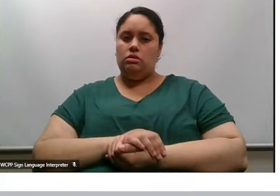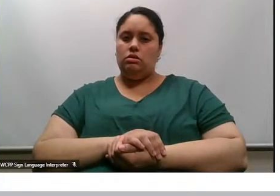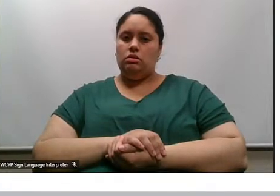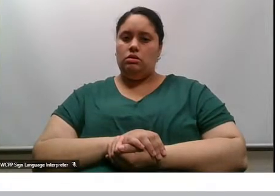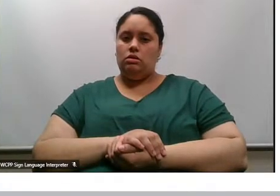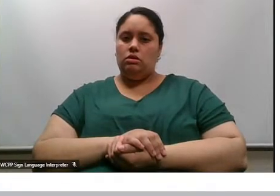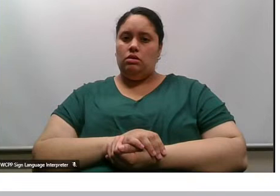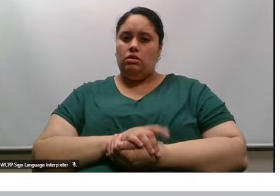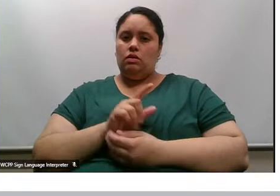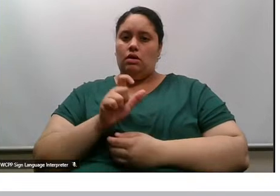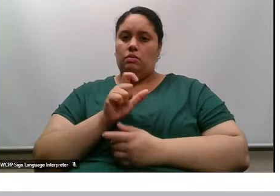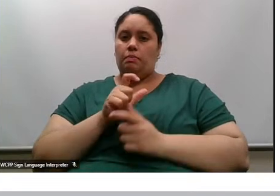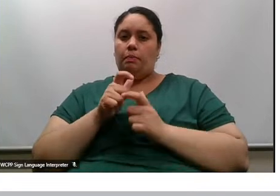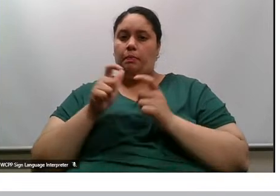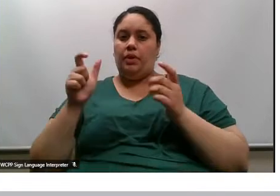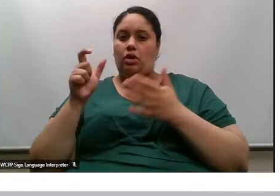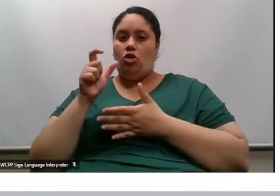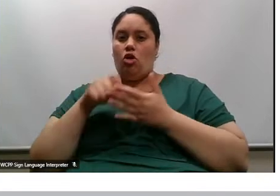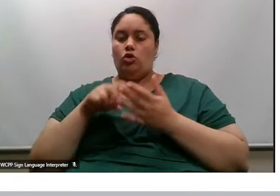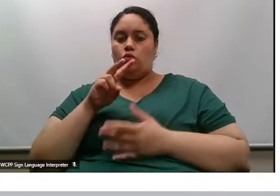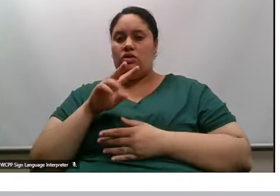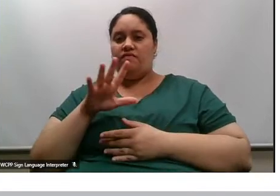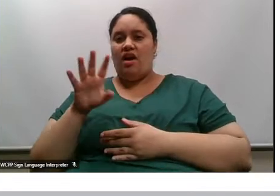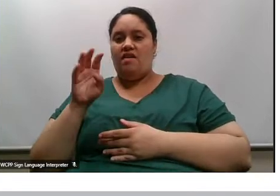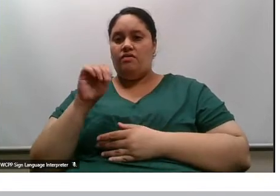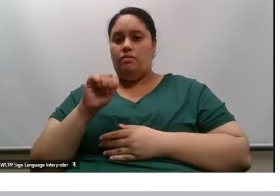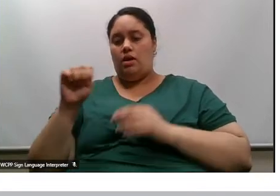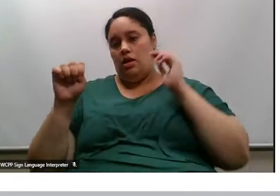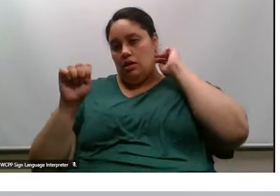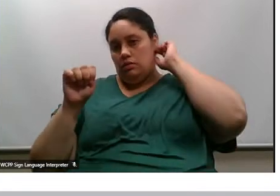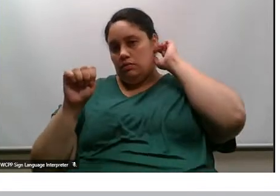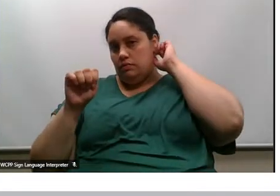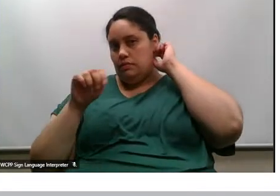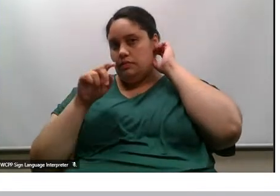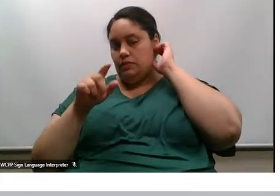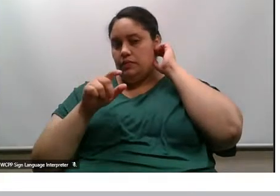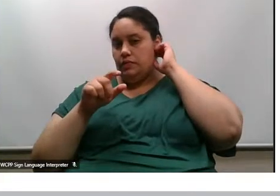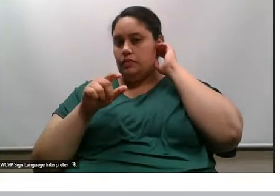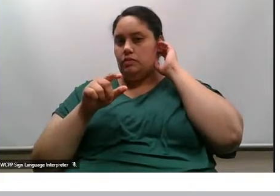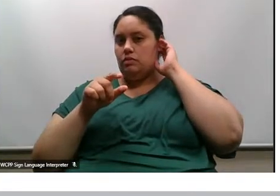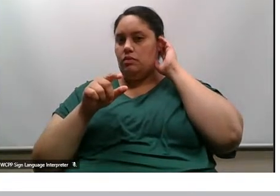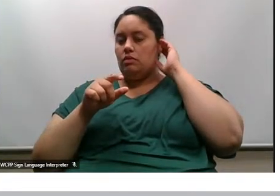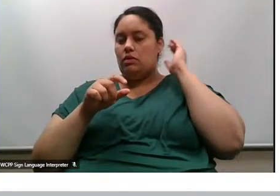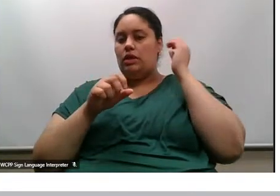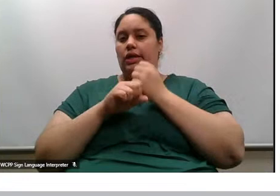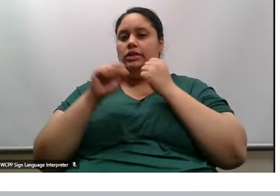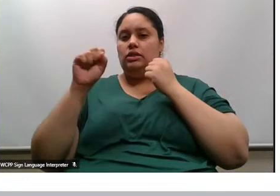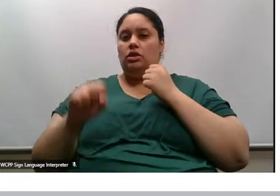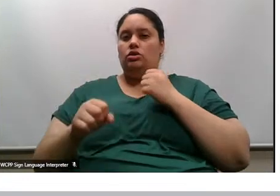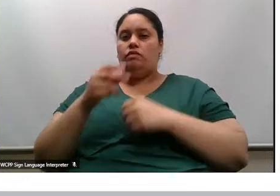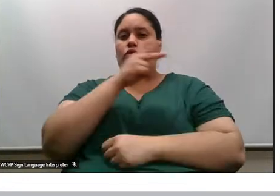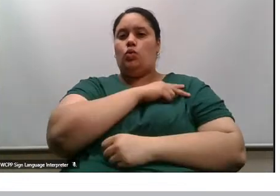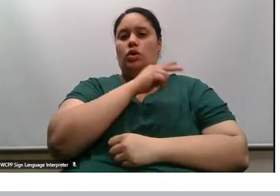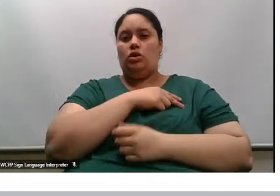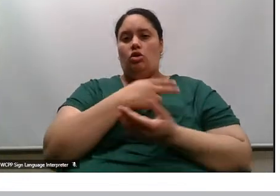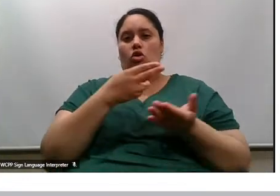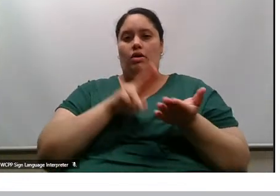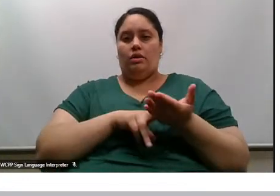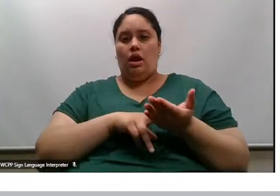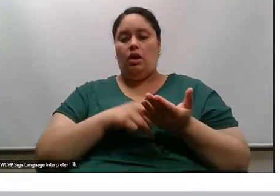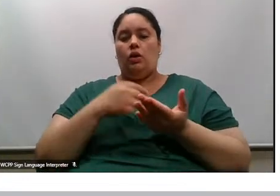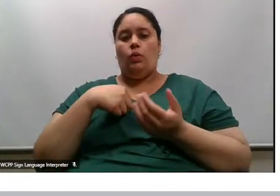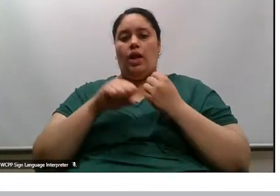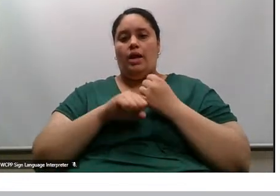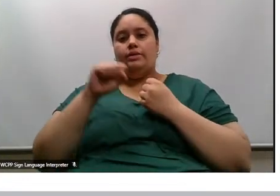of the 25 million, it was an extension of a security contract. And we extended